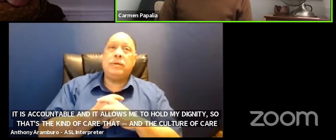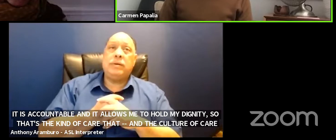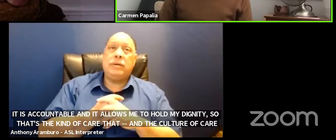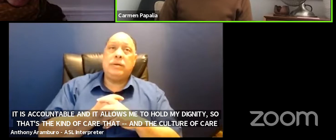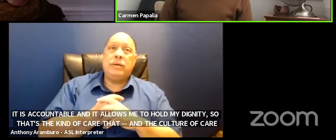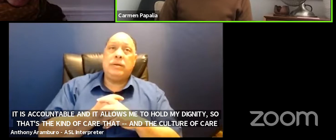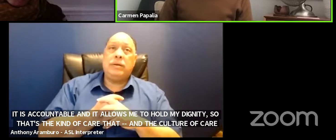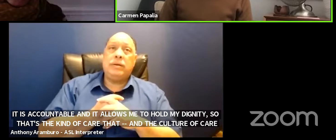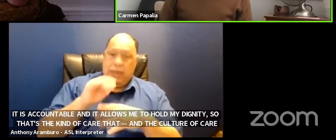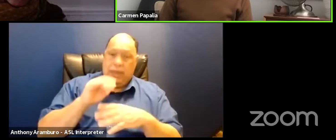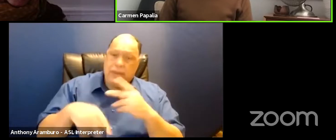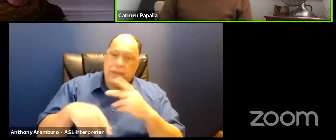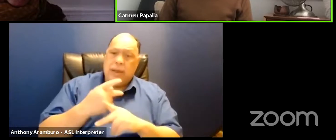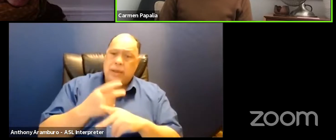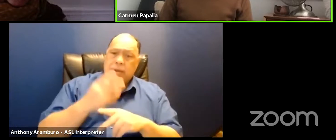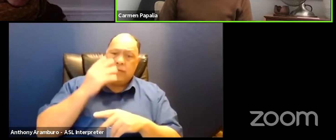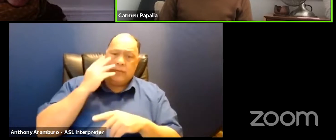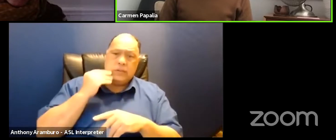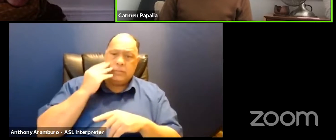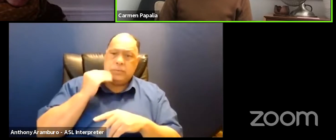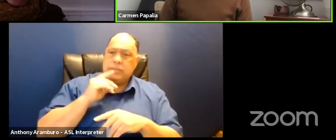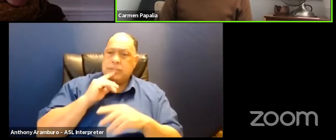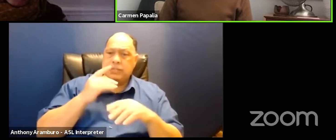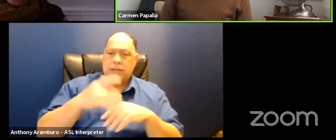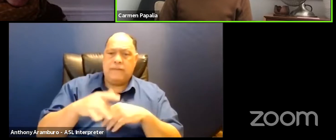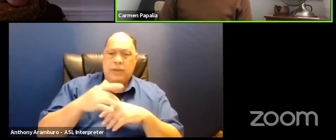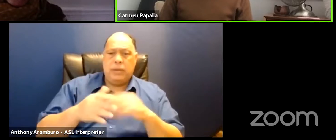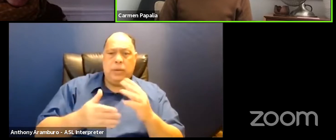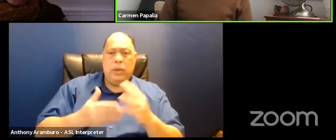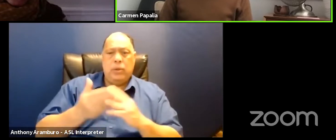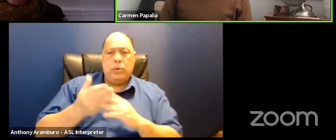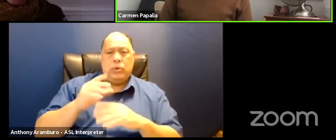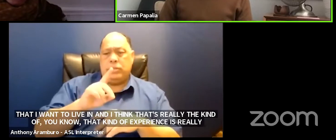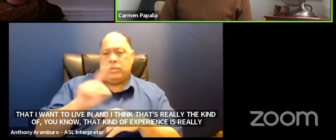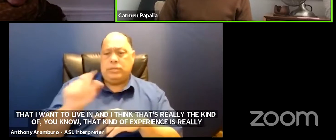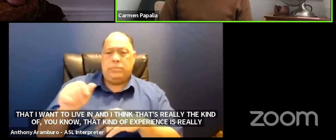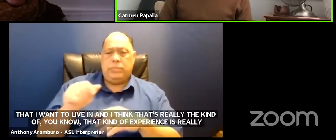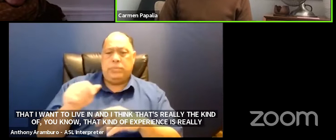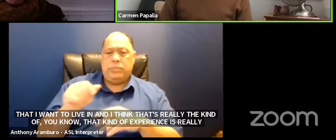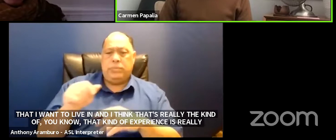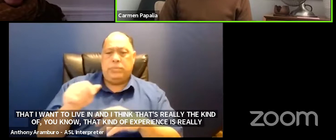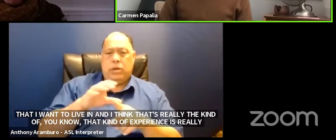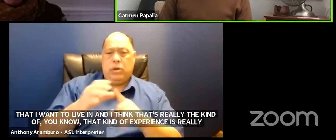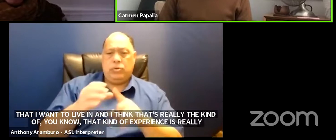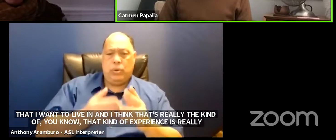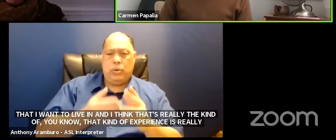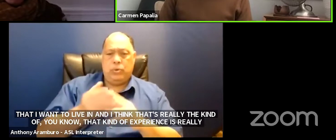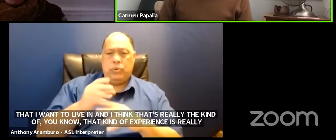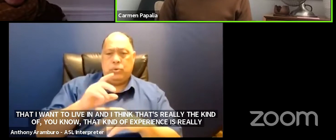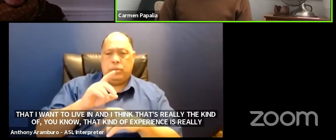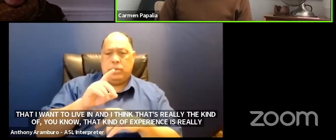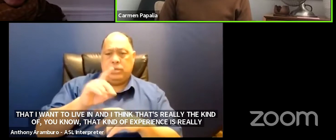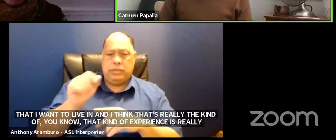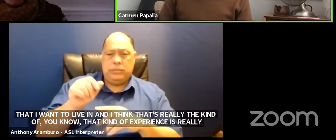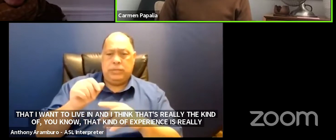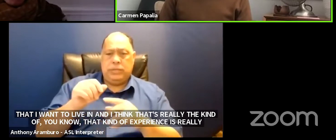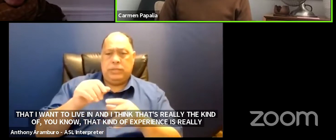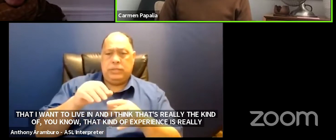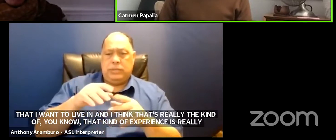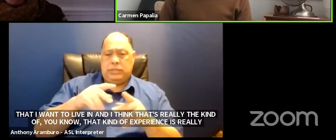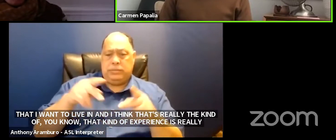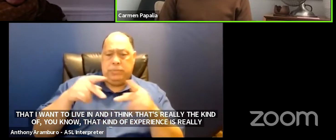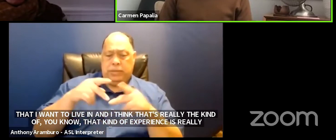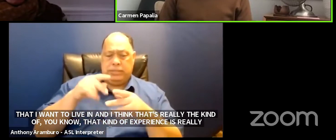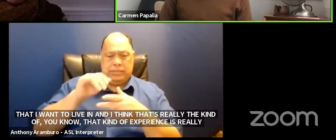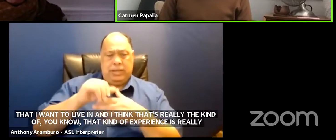that kind of experience is really available through disability culture, and through the disability-led spaces, the grassroots spaces that I